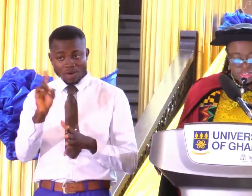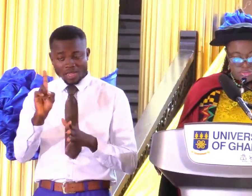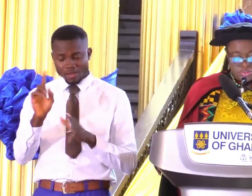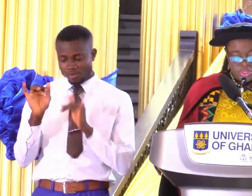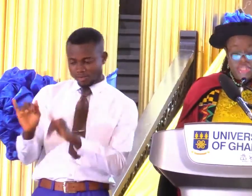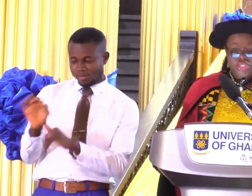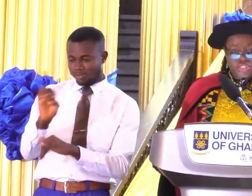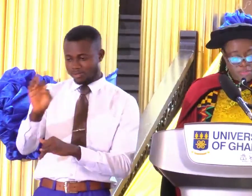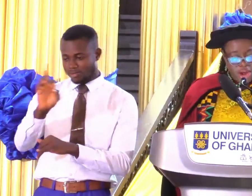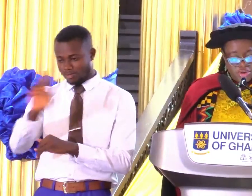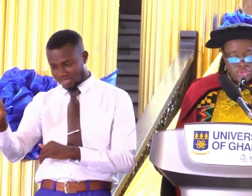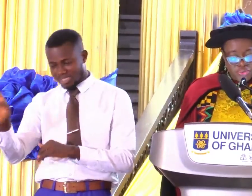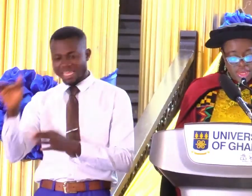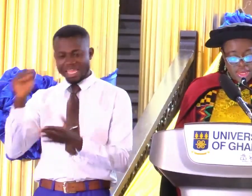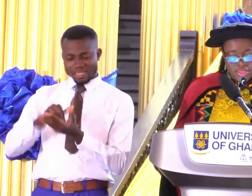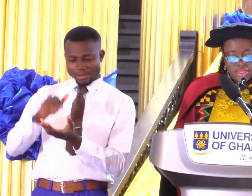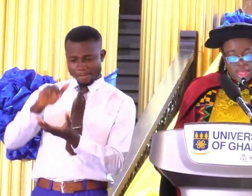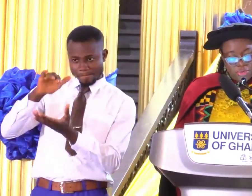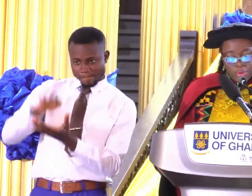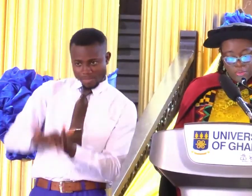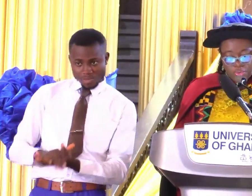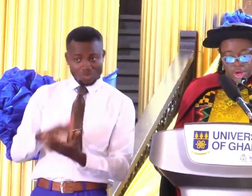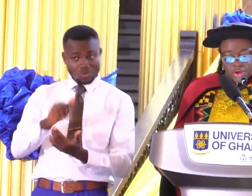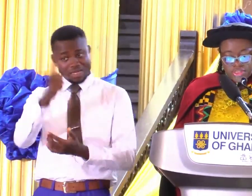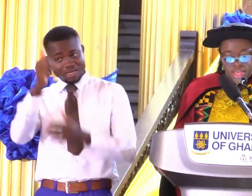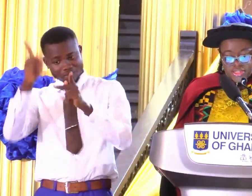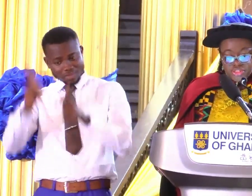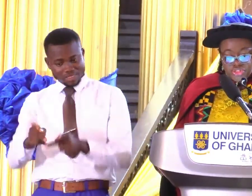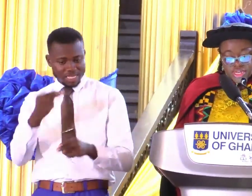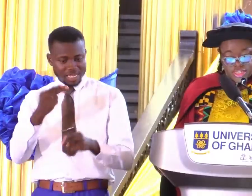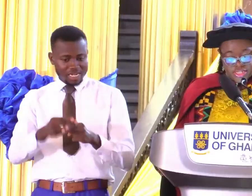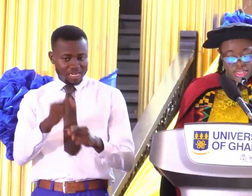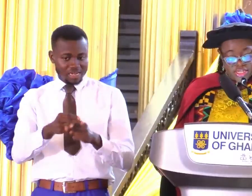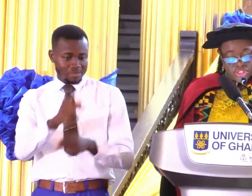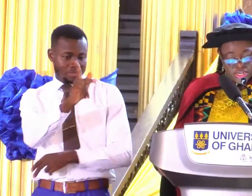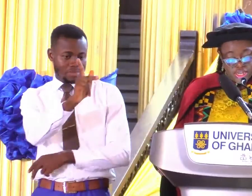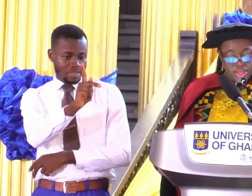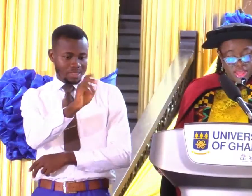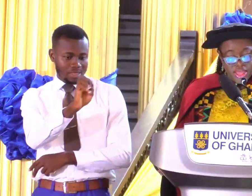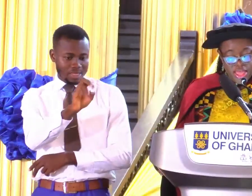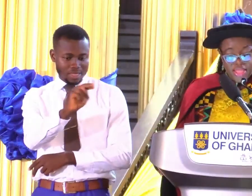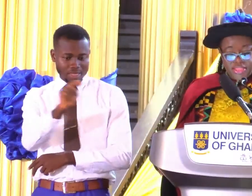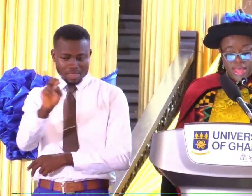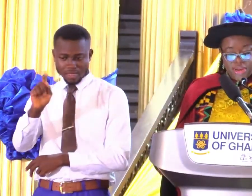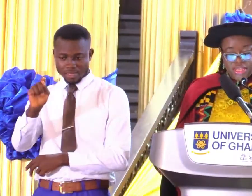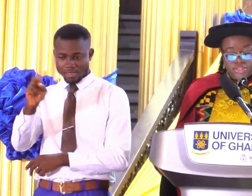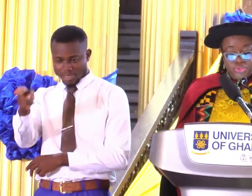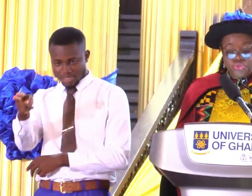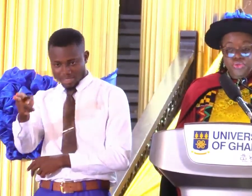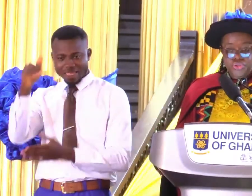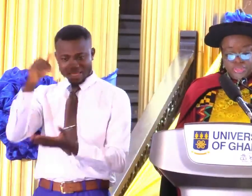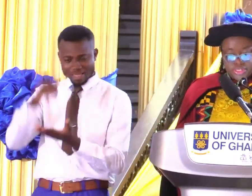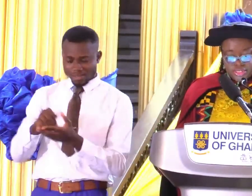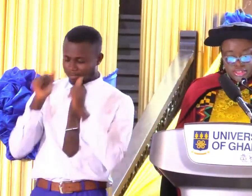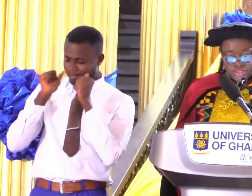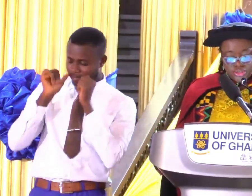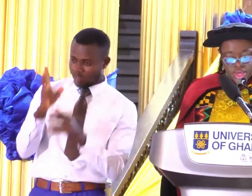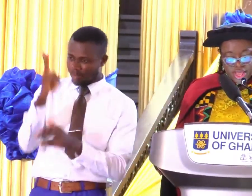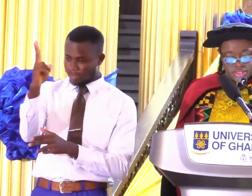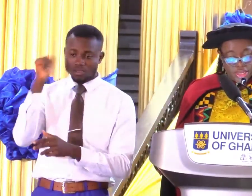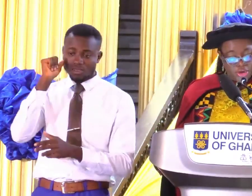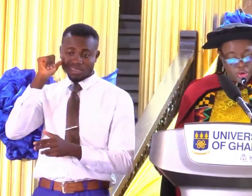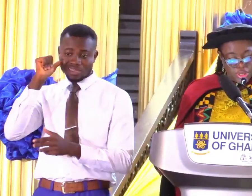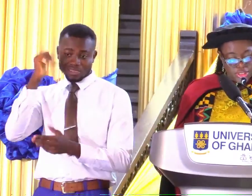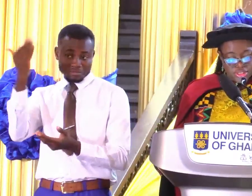region. She's married to Kenneth Appiah-Opong, a retired geodetic engineer, and they are blessed with 2 daughters,